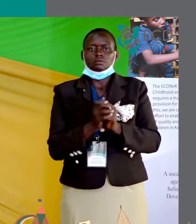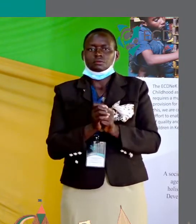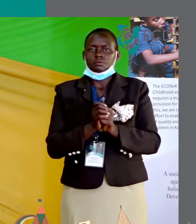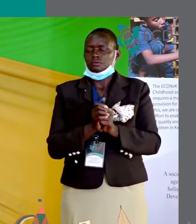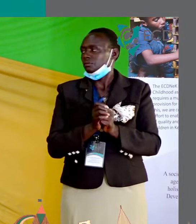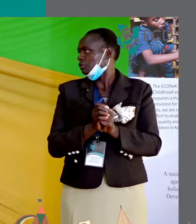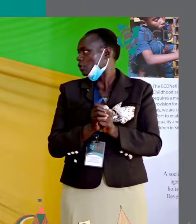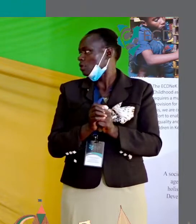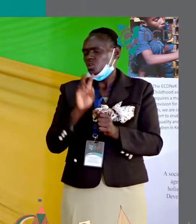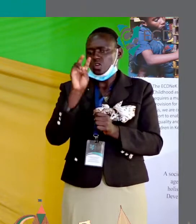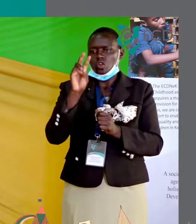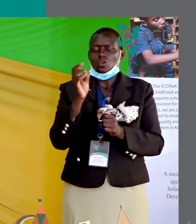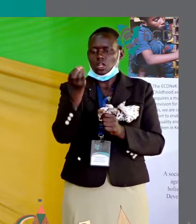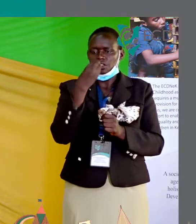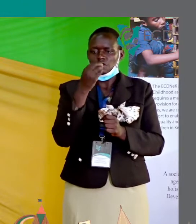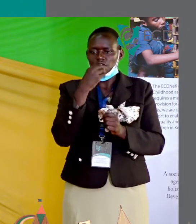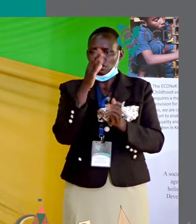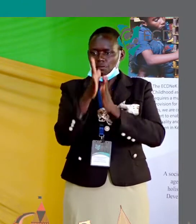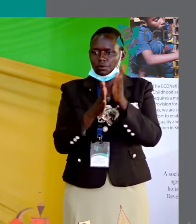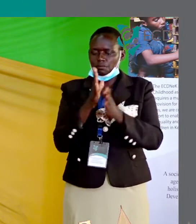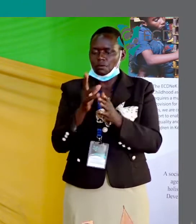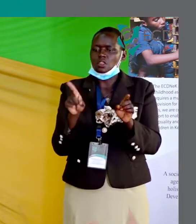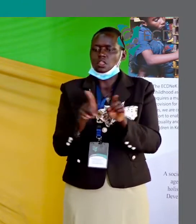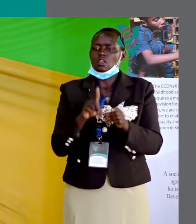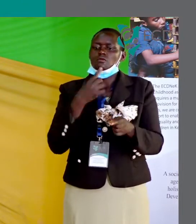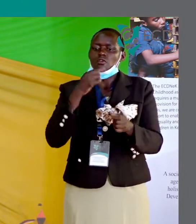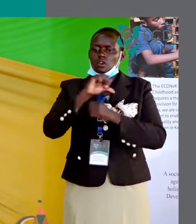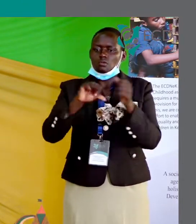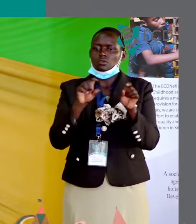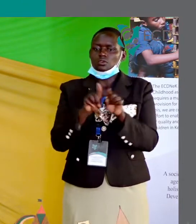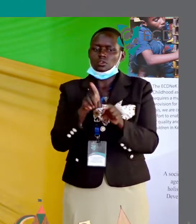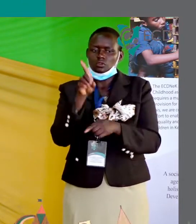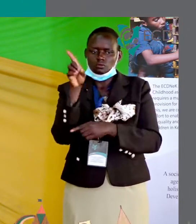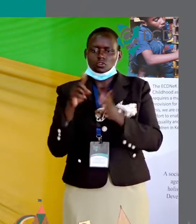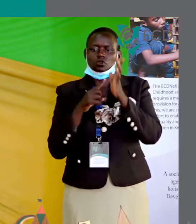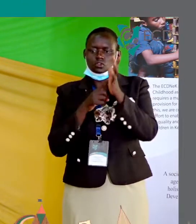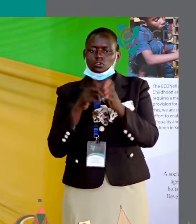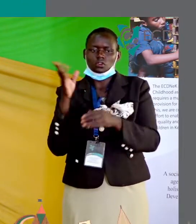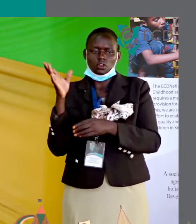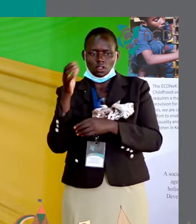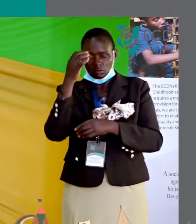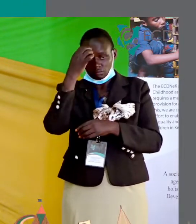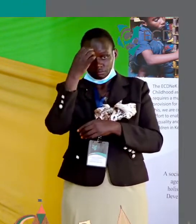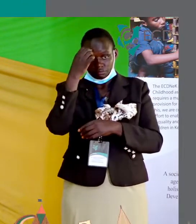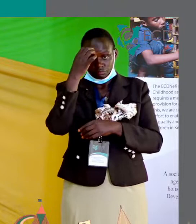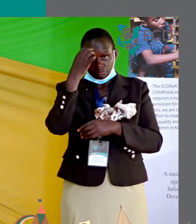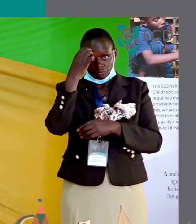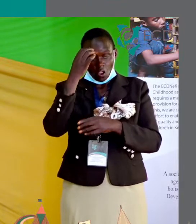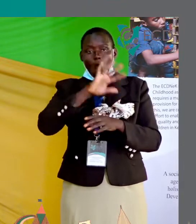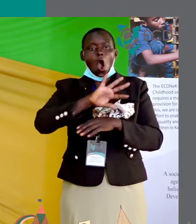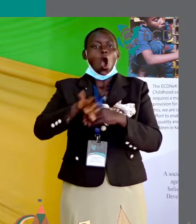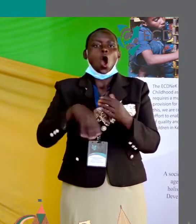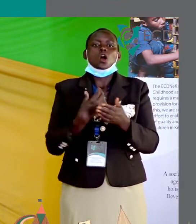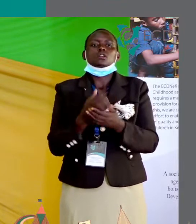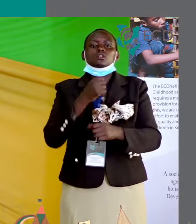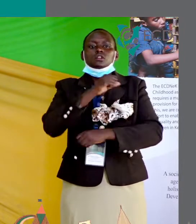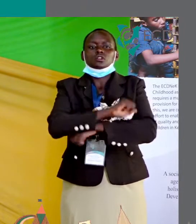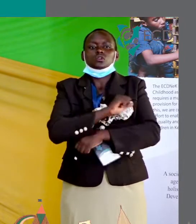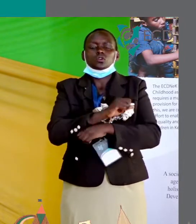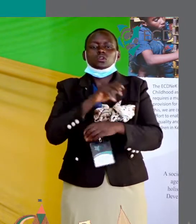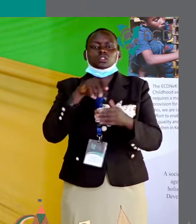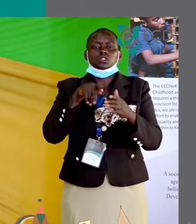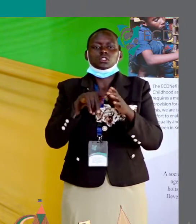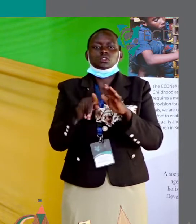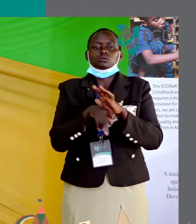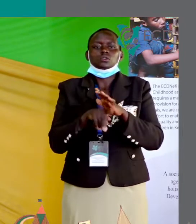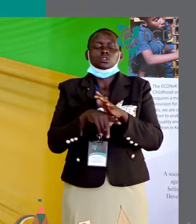the feeding program. And now I'm talking about this, to do a facelift of all the schools in preschools